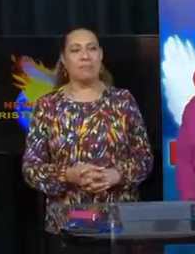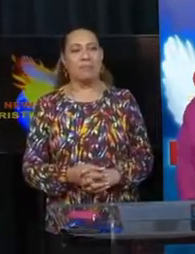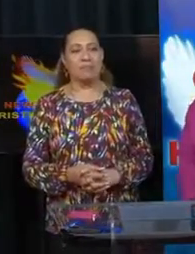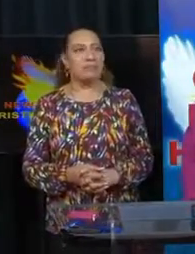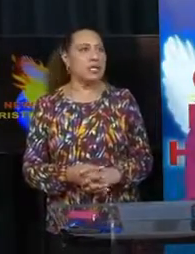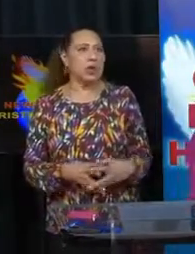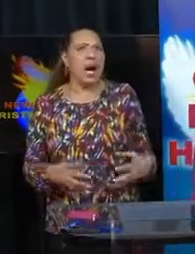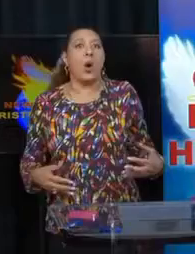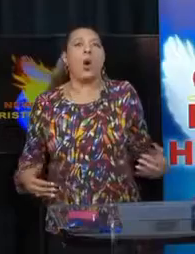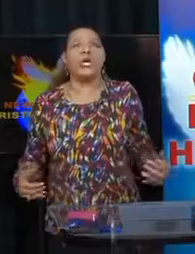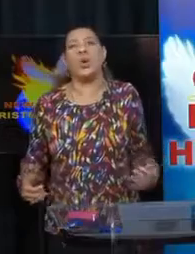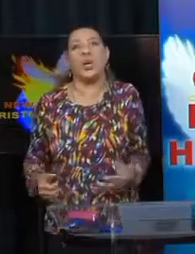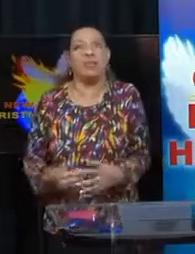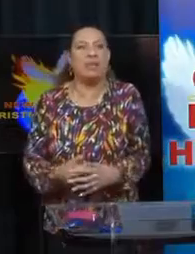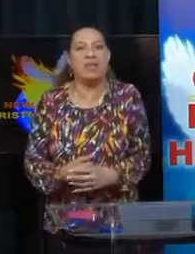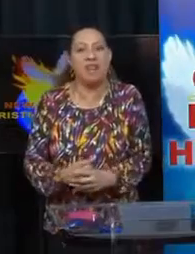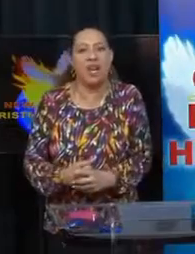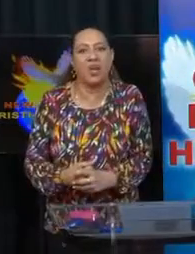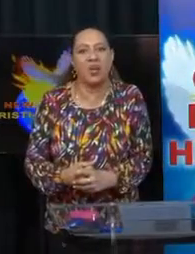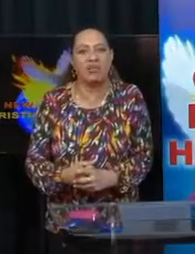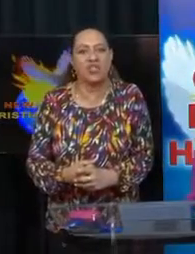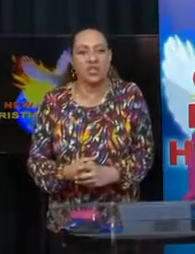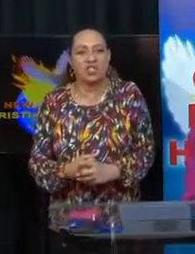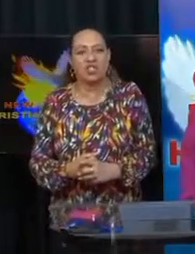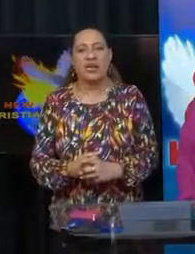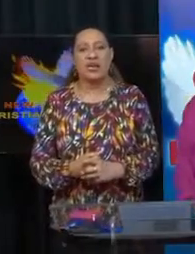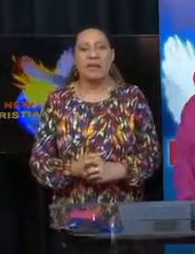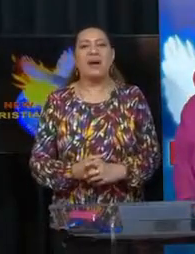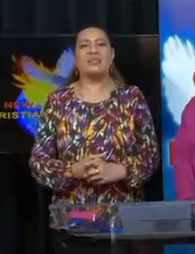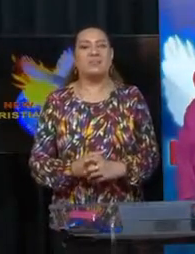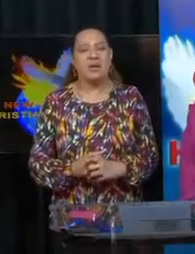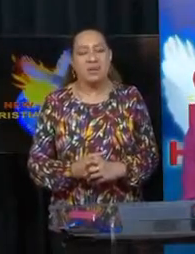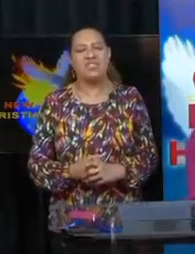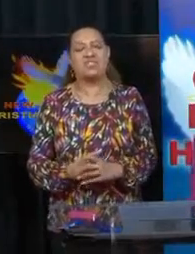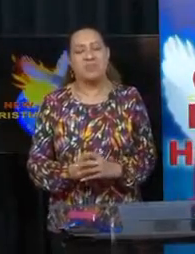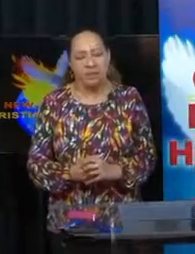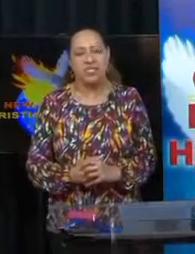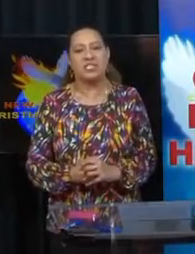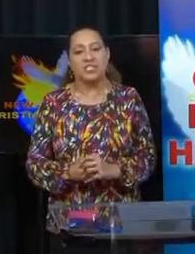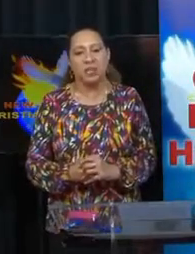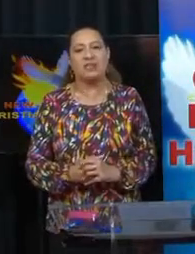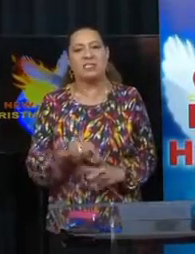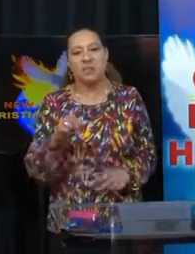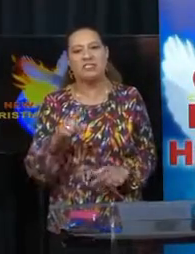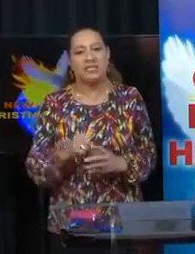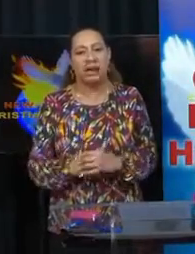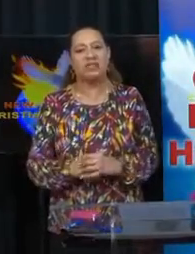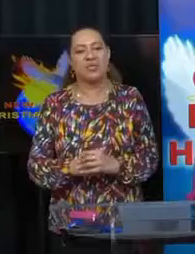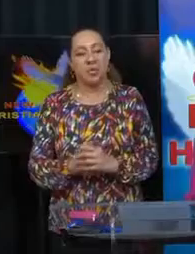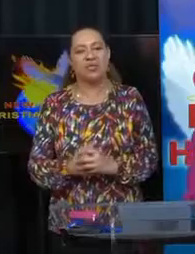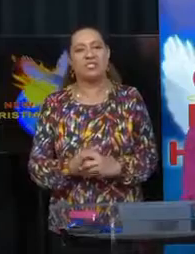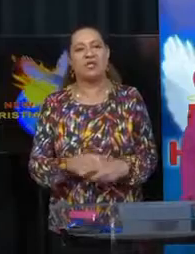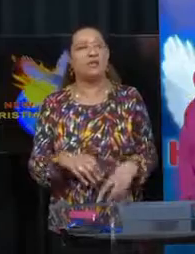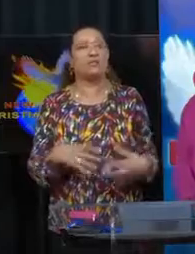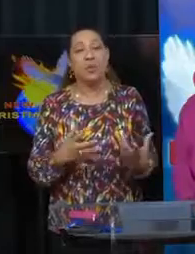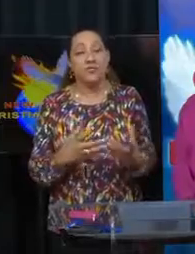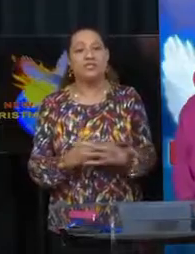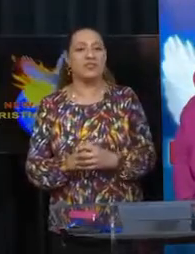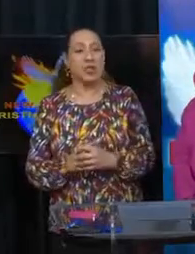You know how holy holy maybe they look in the church, but marriage is marriage. It's got its ups and downs It's got its moments of joy